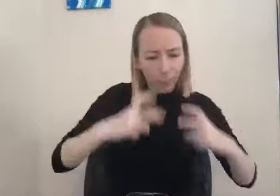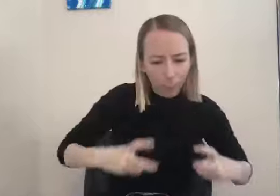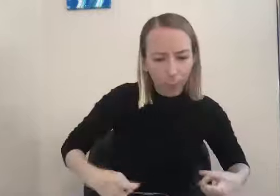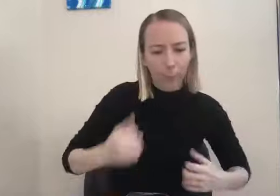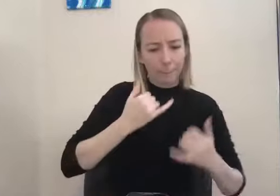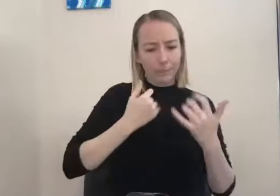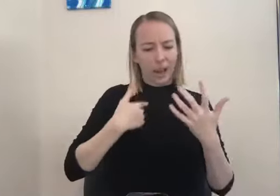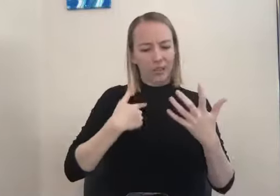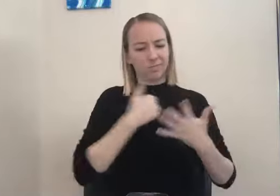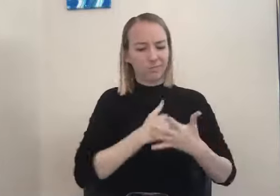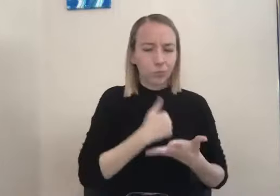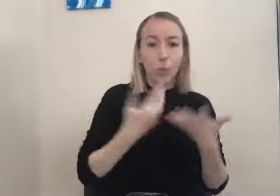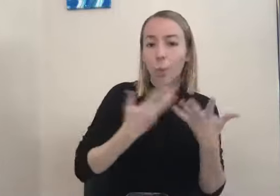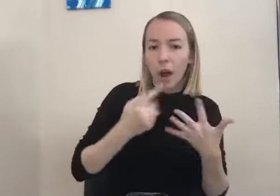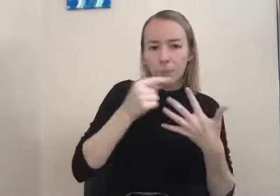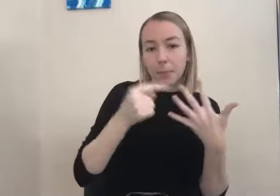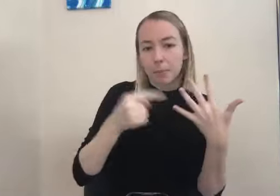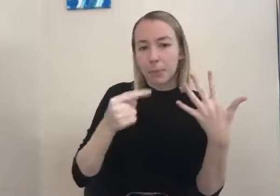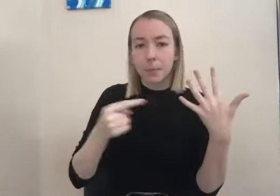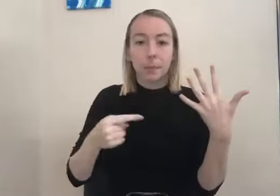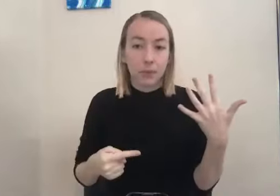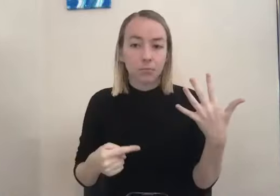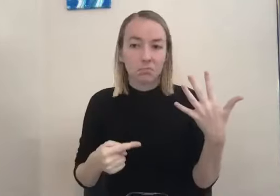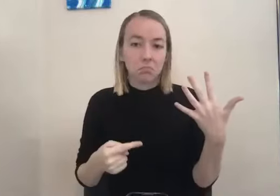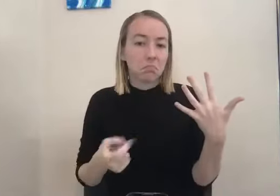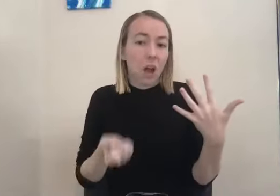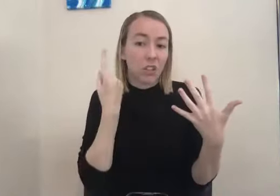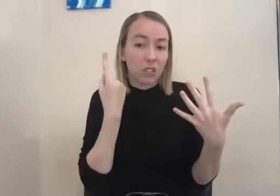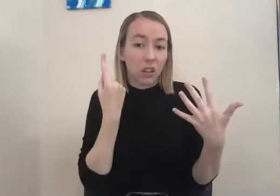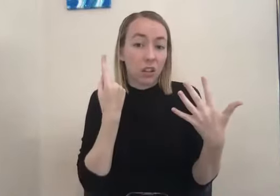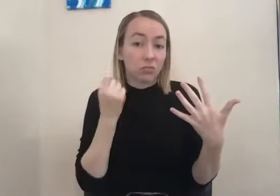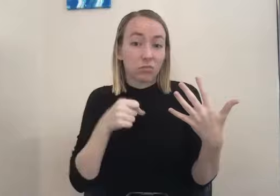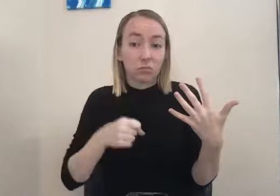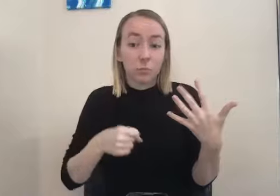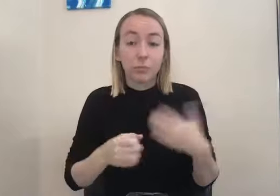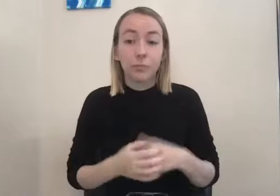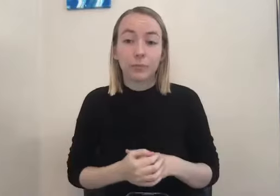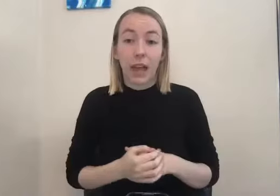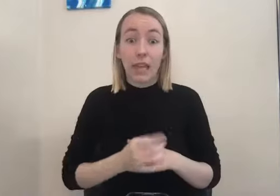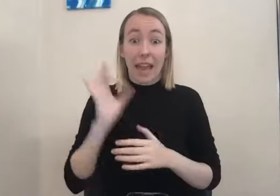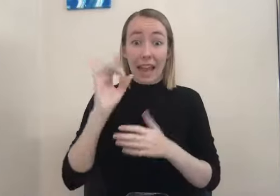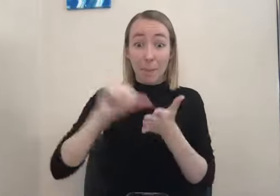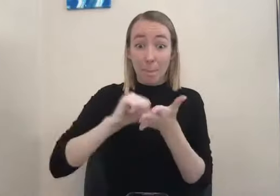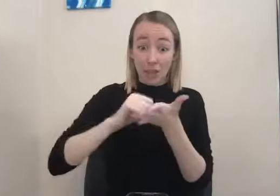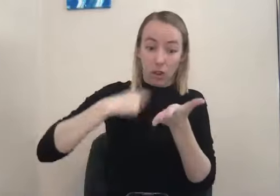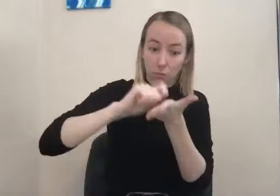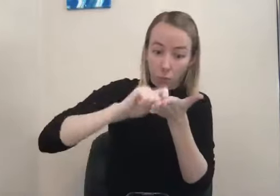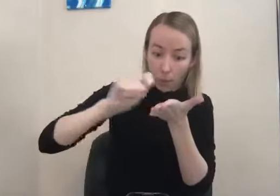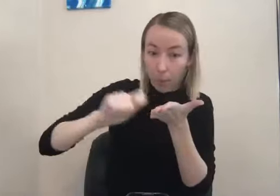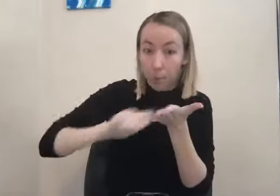and I knew I needed to do something about me. I knew this time and it took me about 20 odd years to get there in and out the rooms.